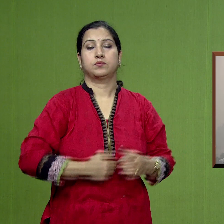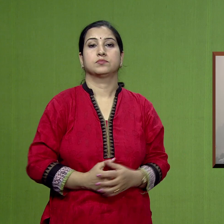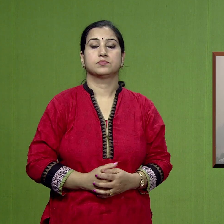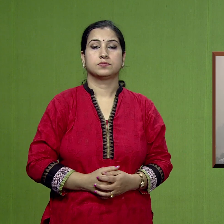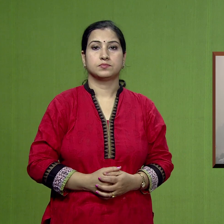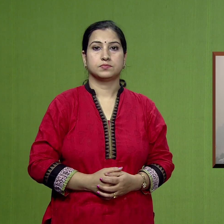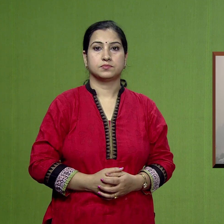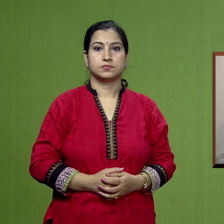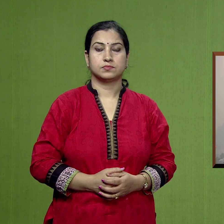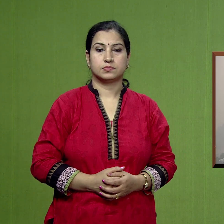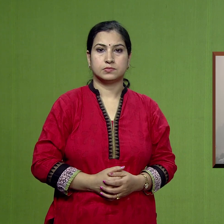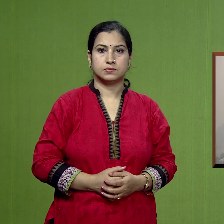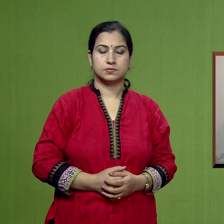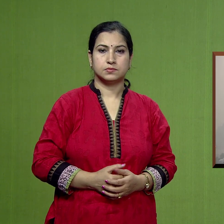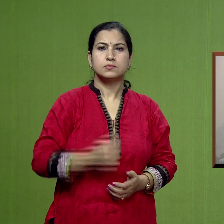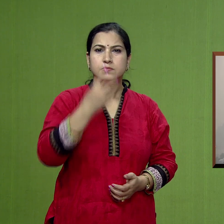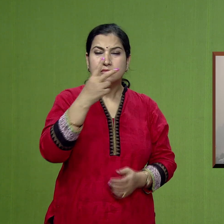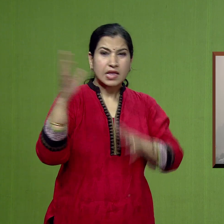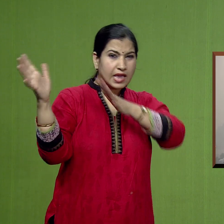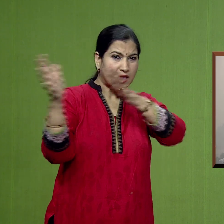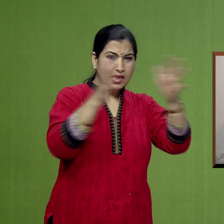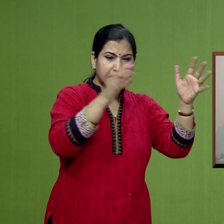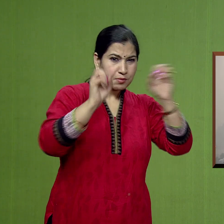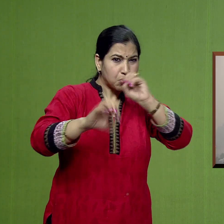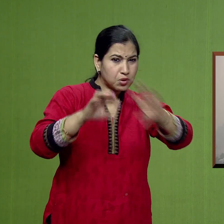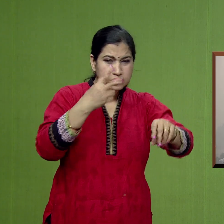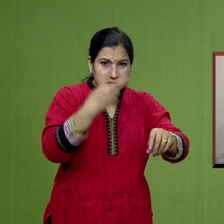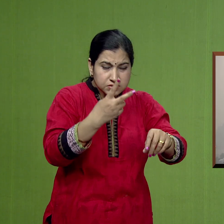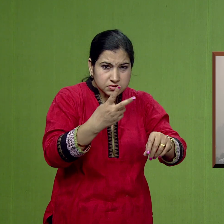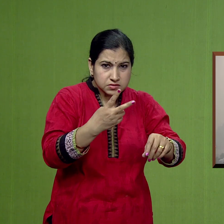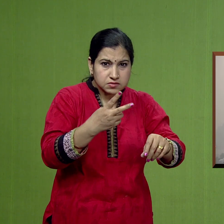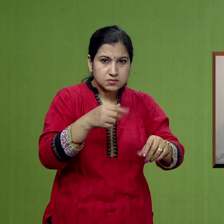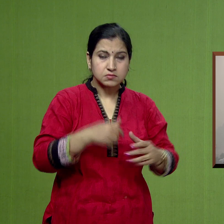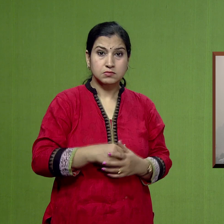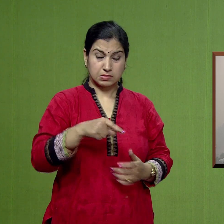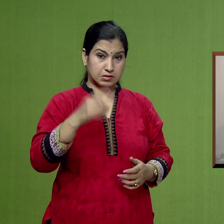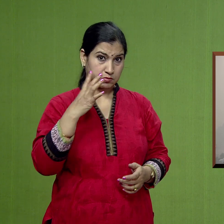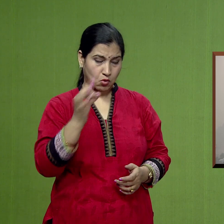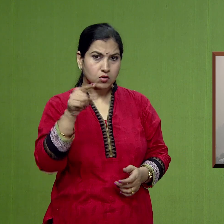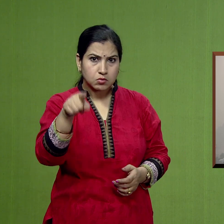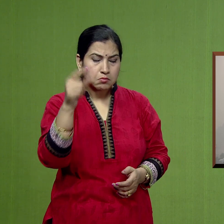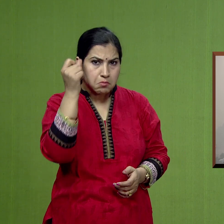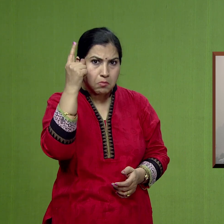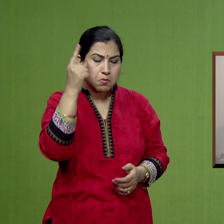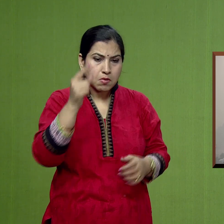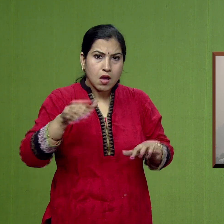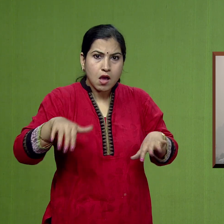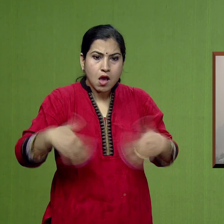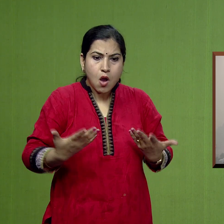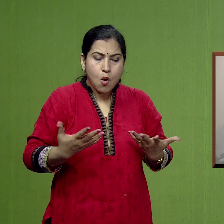seeing the dreadful effects of air pollution, isn't it important for you to understand the ways to control air